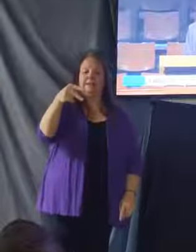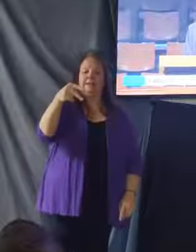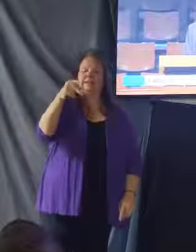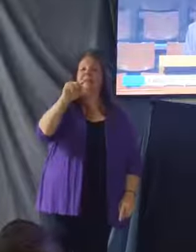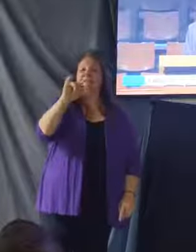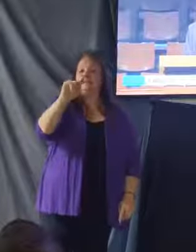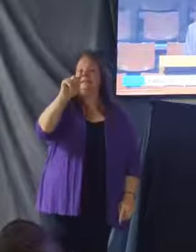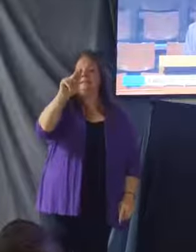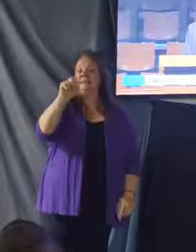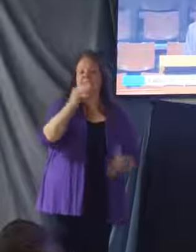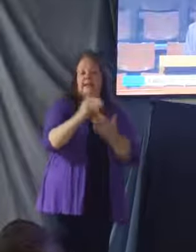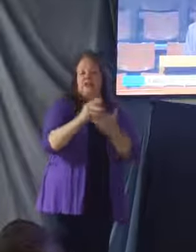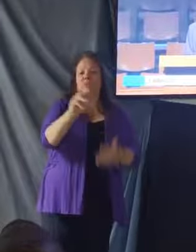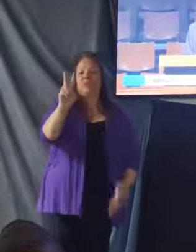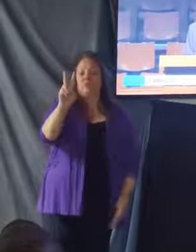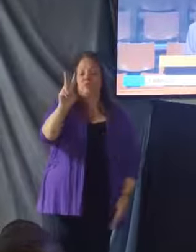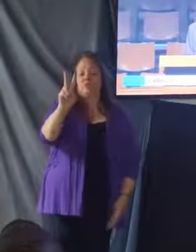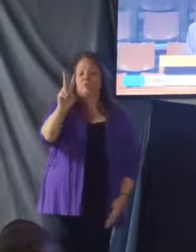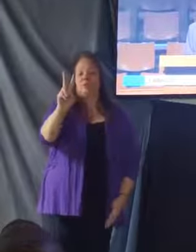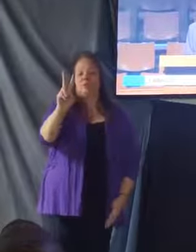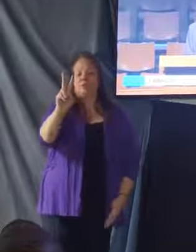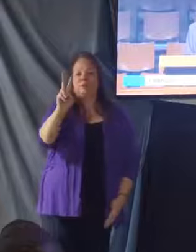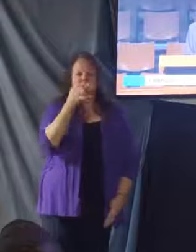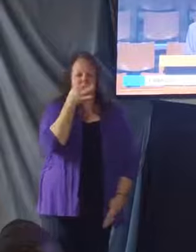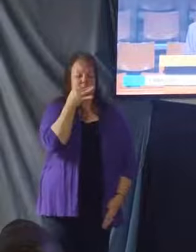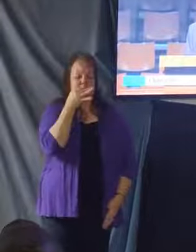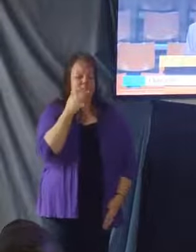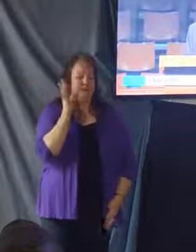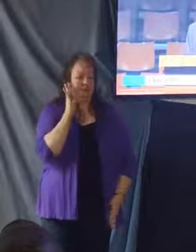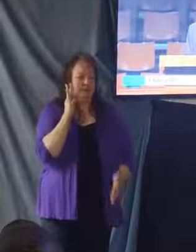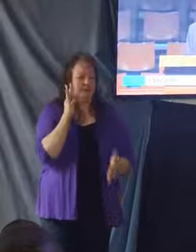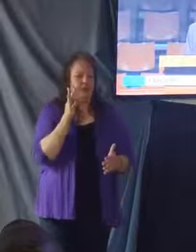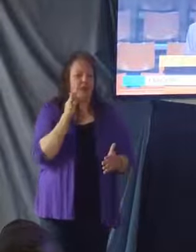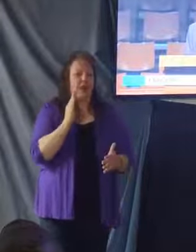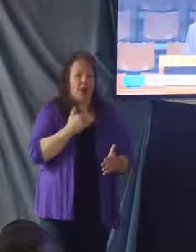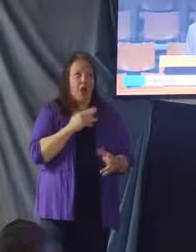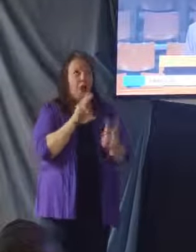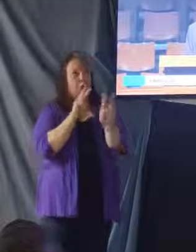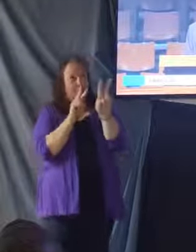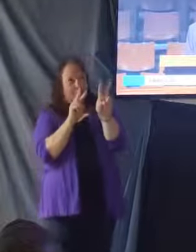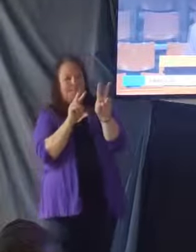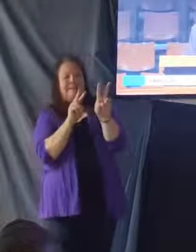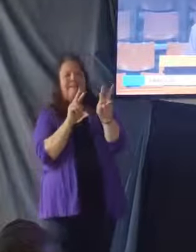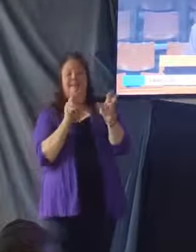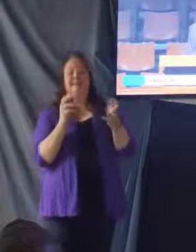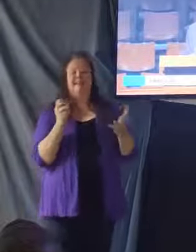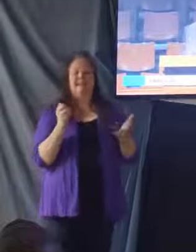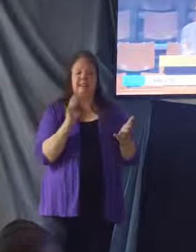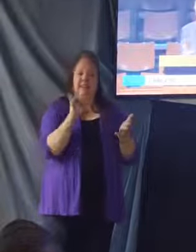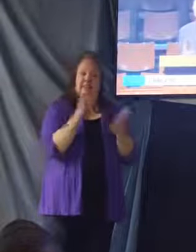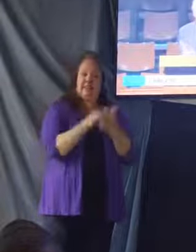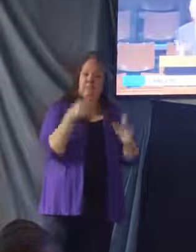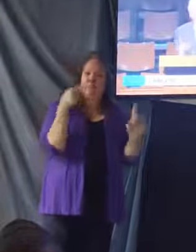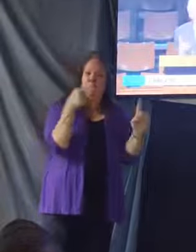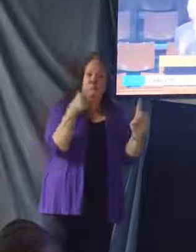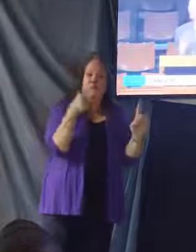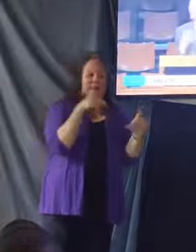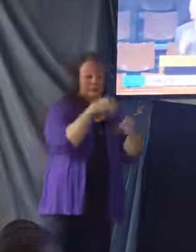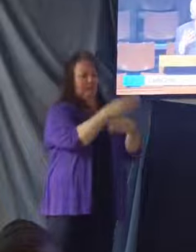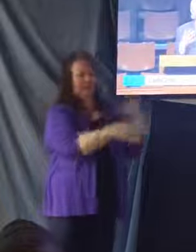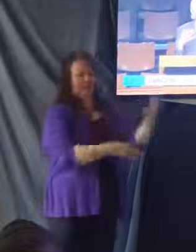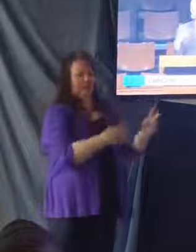in Titus chapter 2 shortly. The hope we have. So that's what he's talking about in the